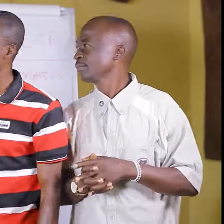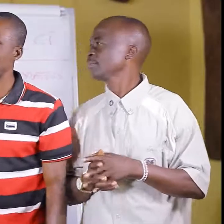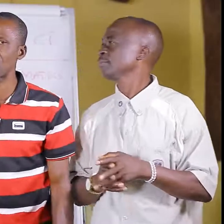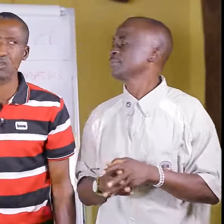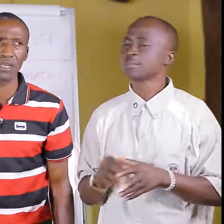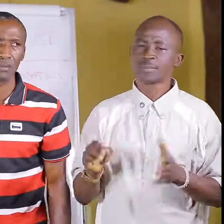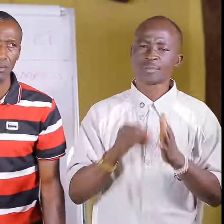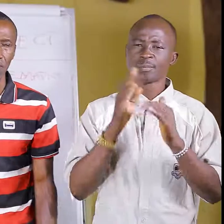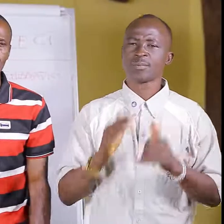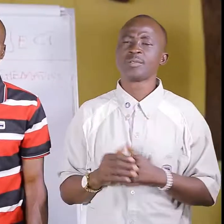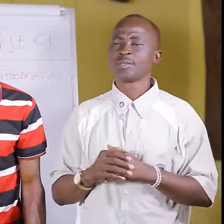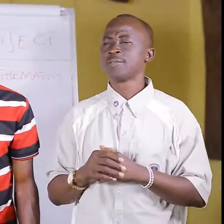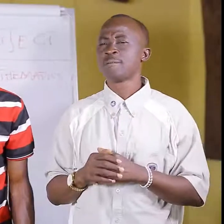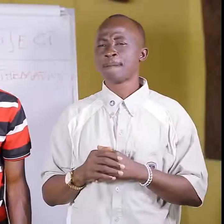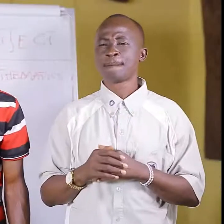My dear student,